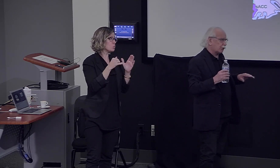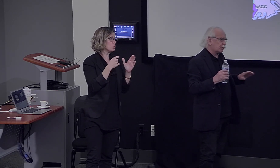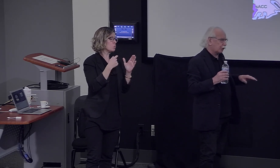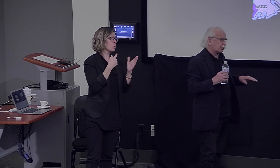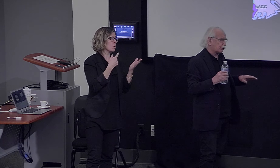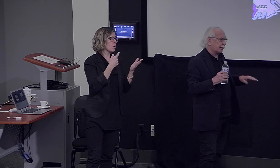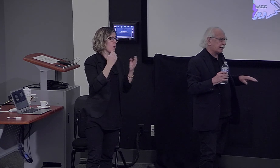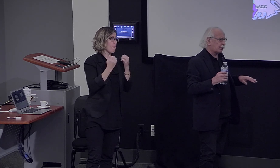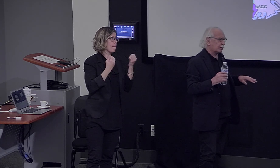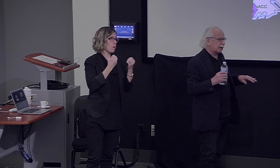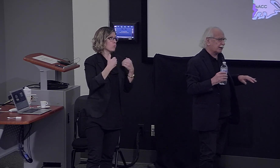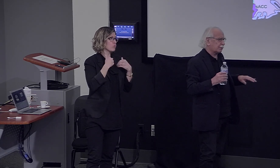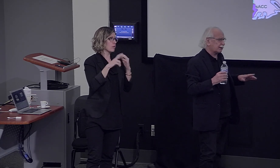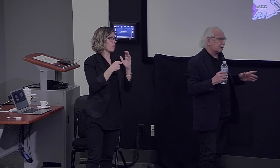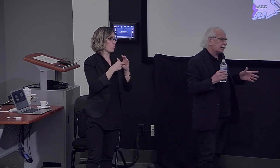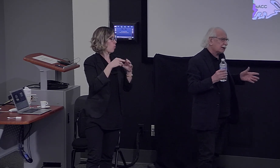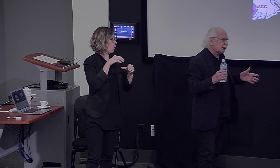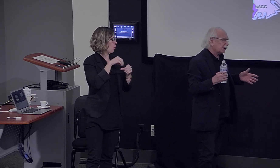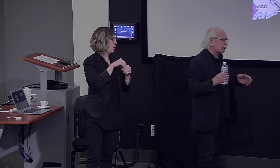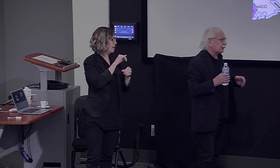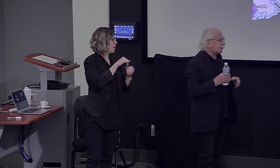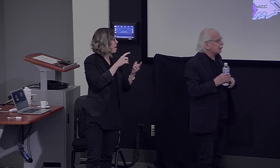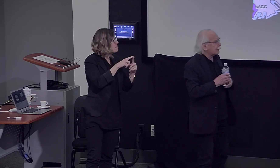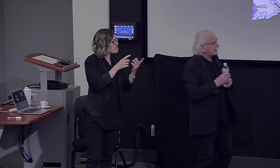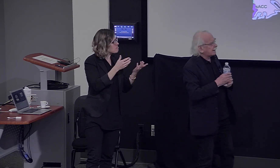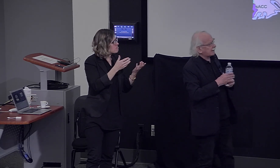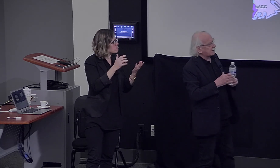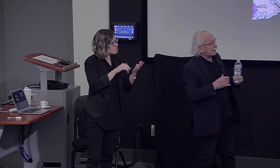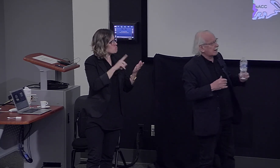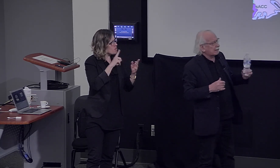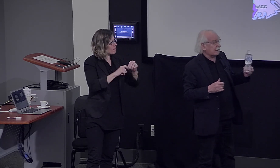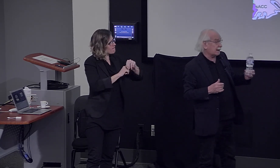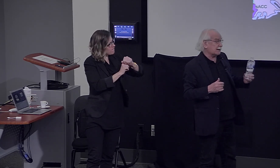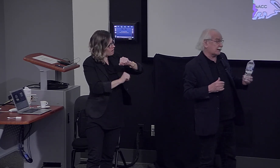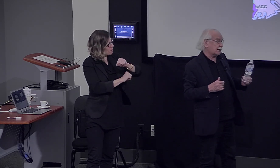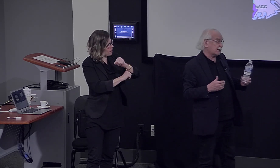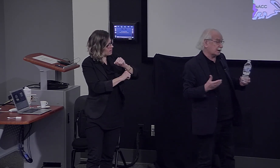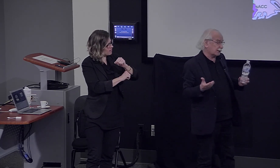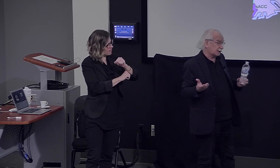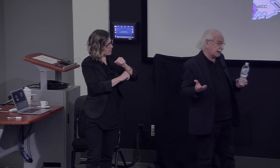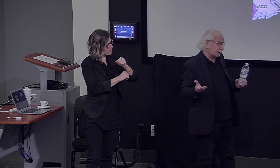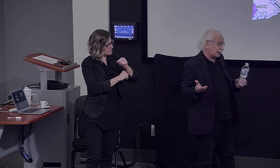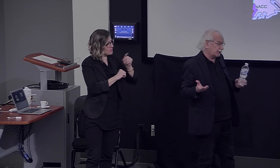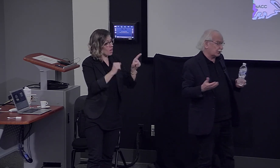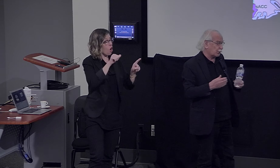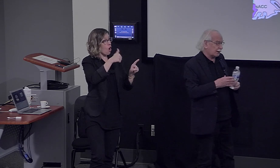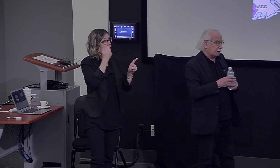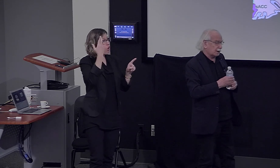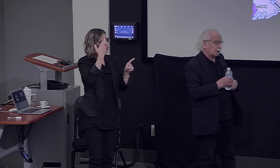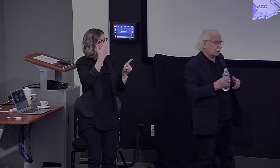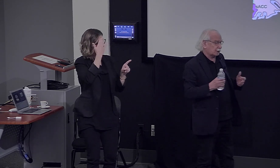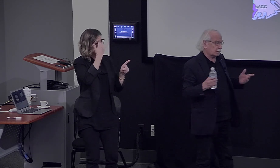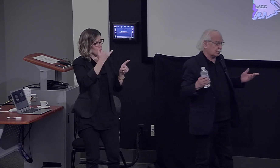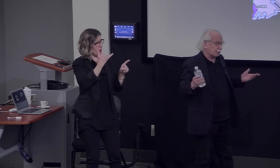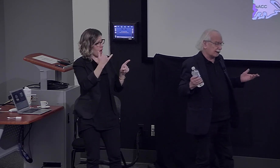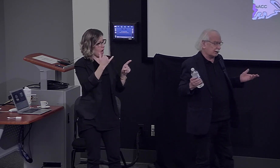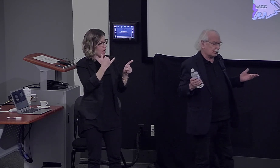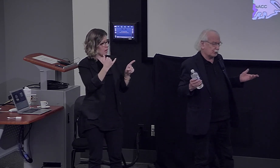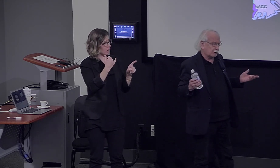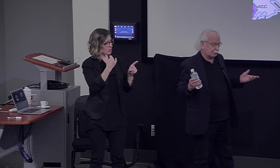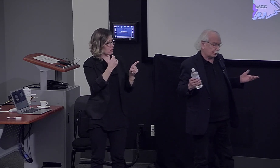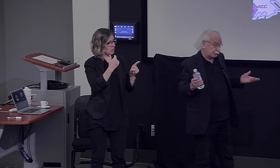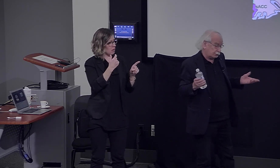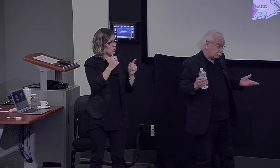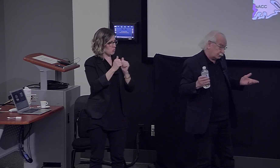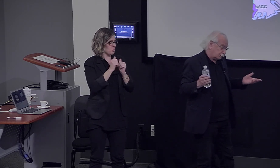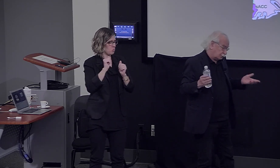but emotion also play a role in that. But it's fundamental. It's the other thing, the other reason why with Michael